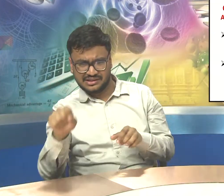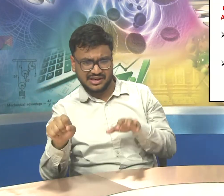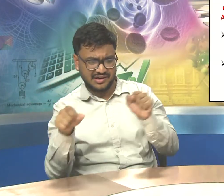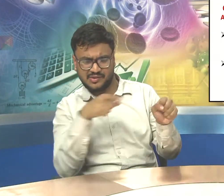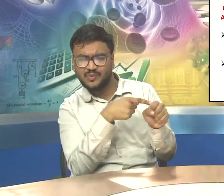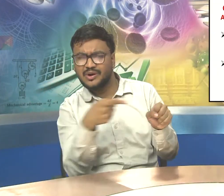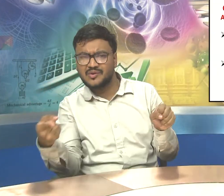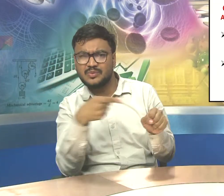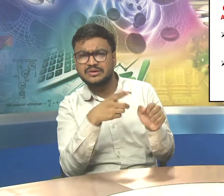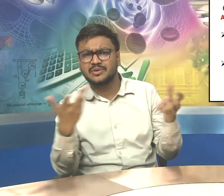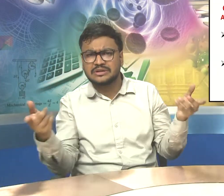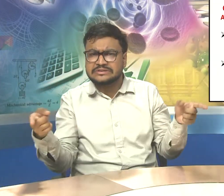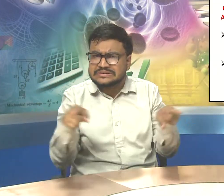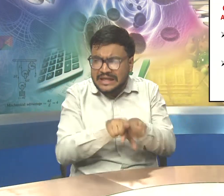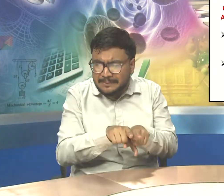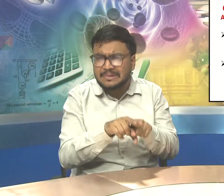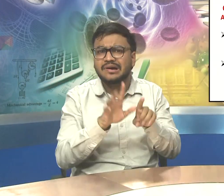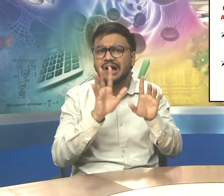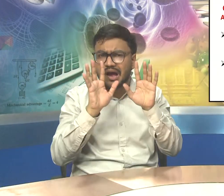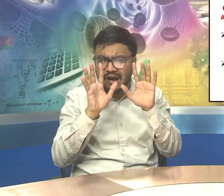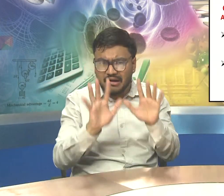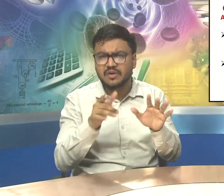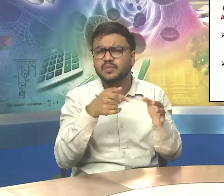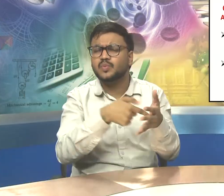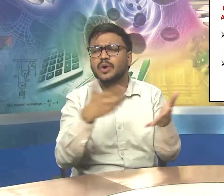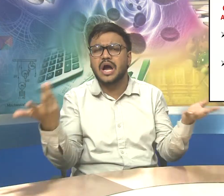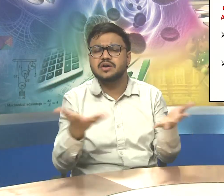written language and sign language.